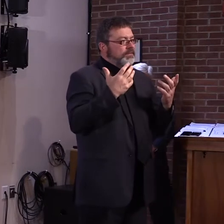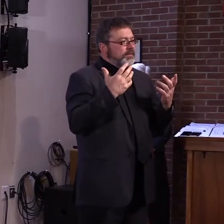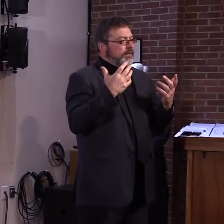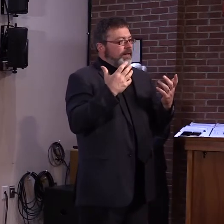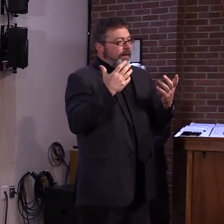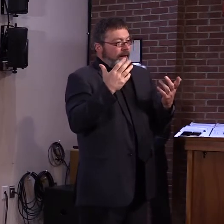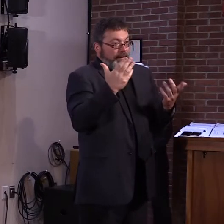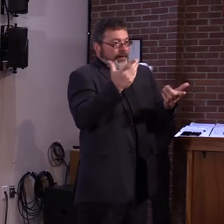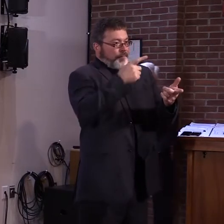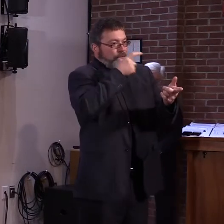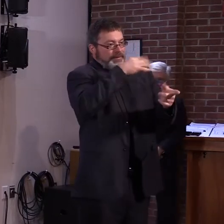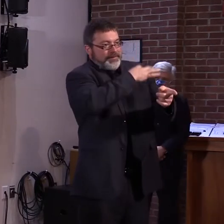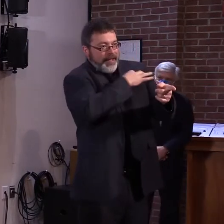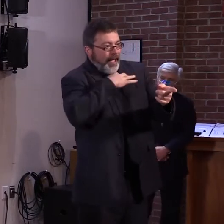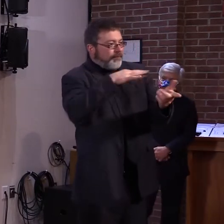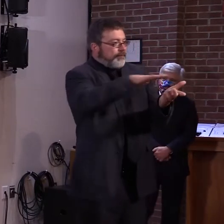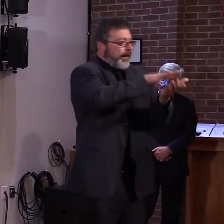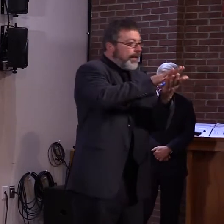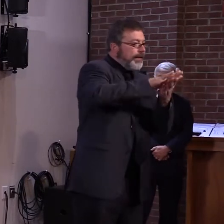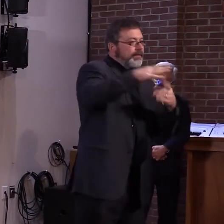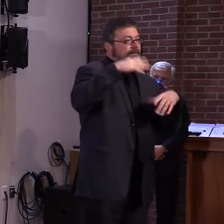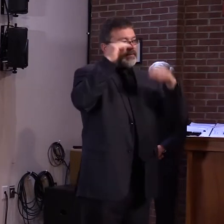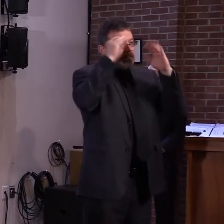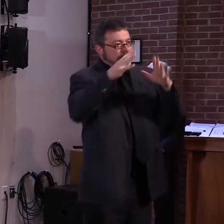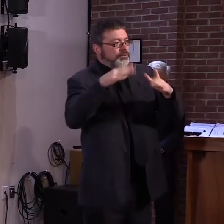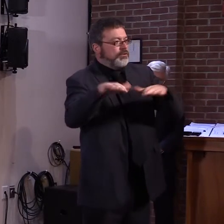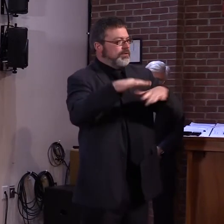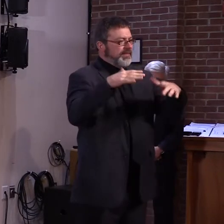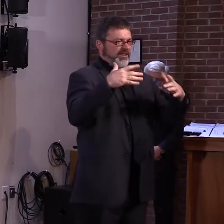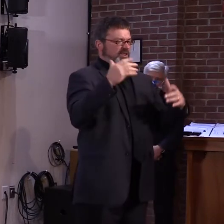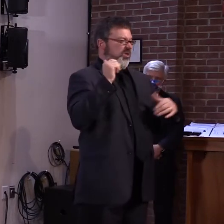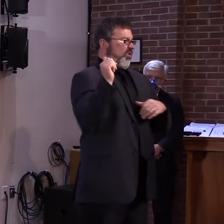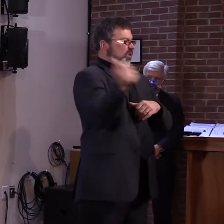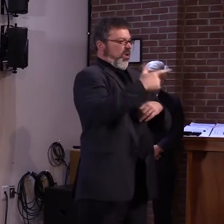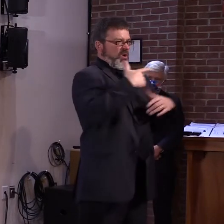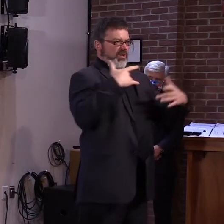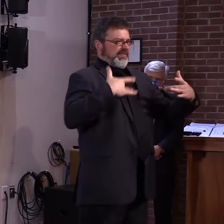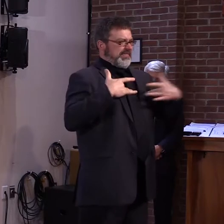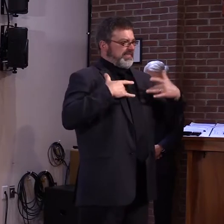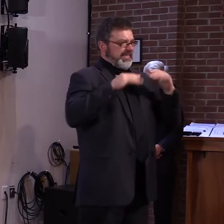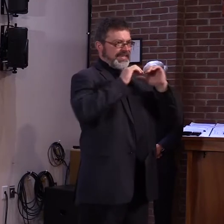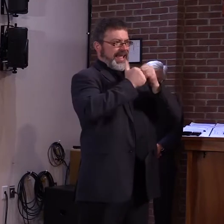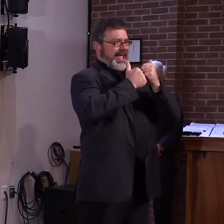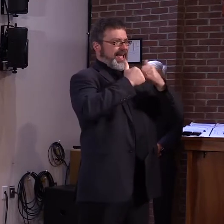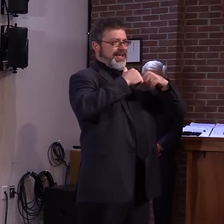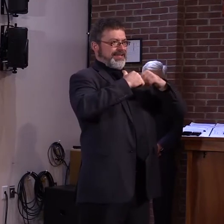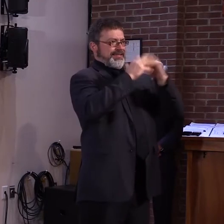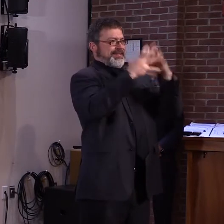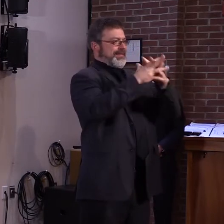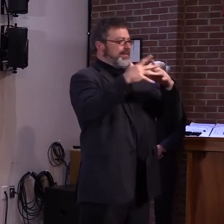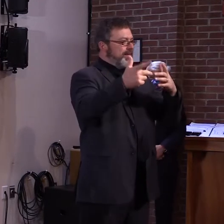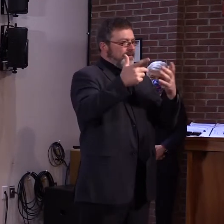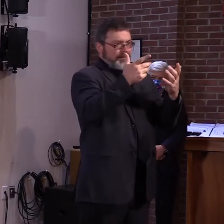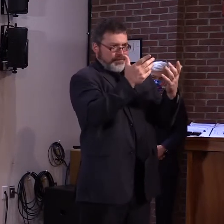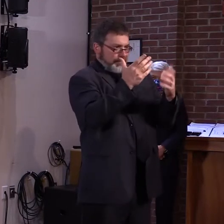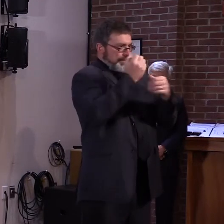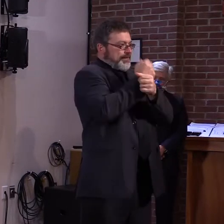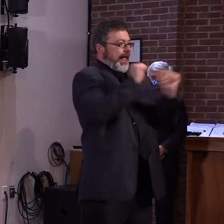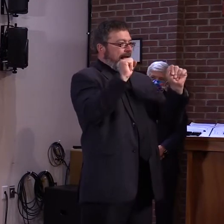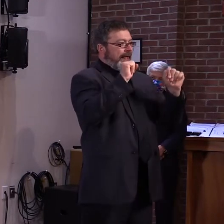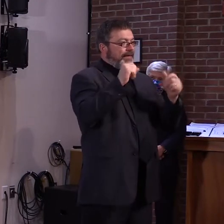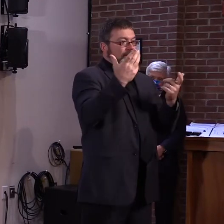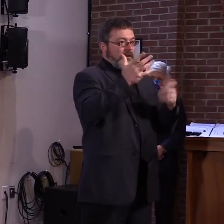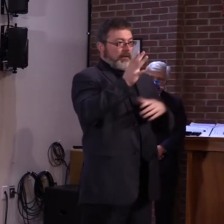the support staff, everyone, to try and put this together, the kids, their parents. But it's really